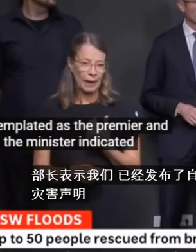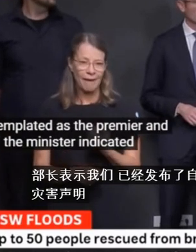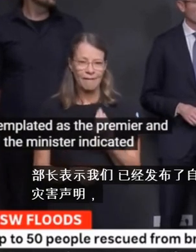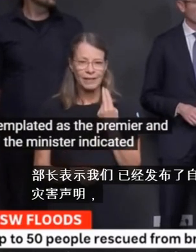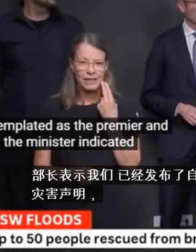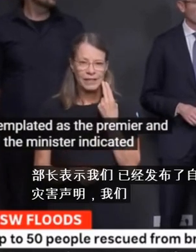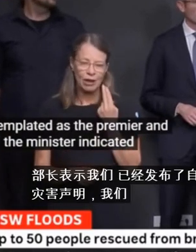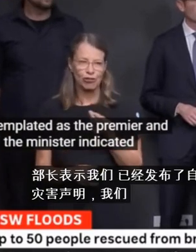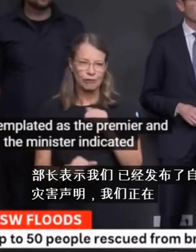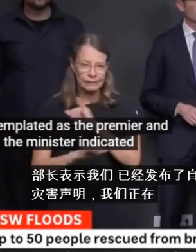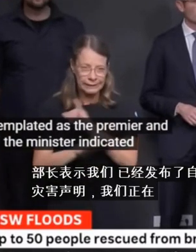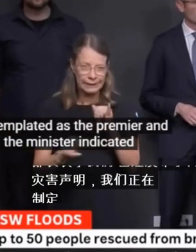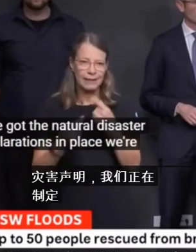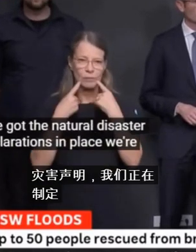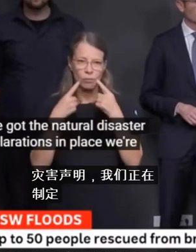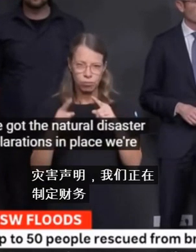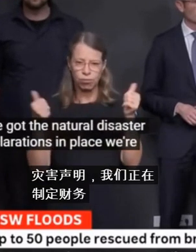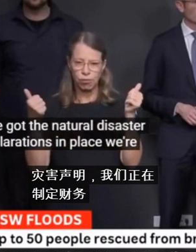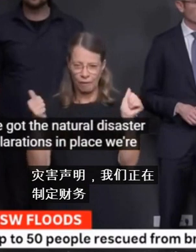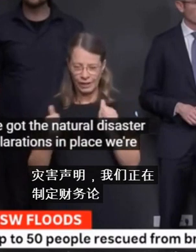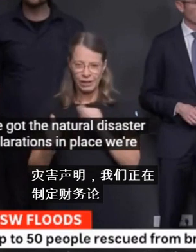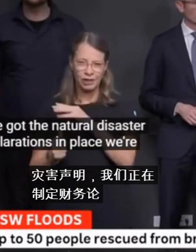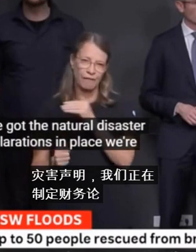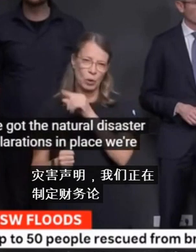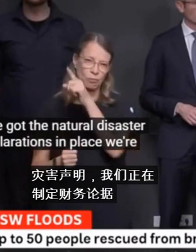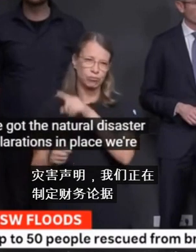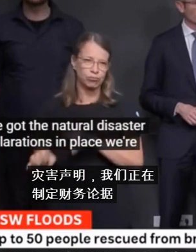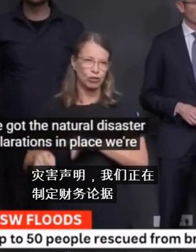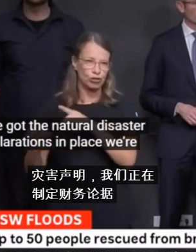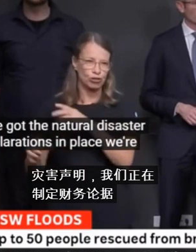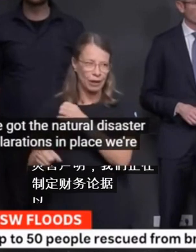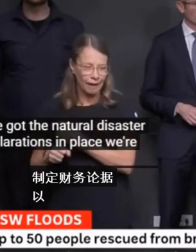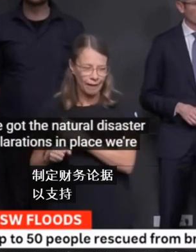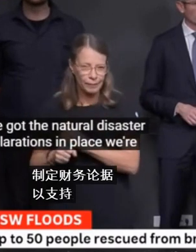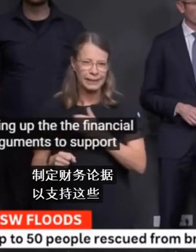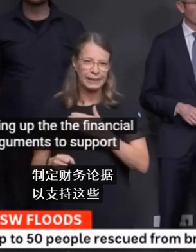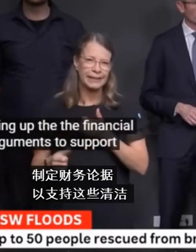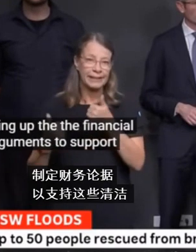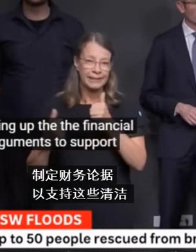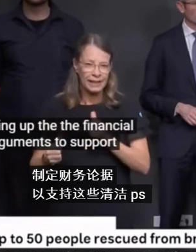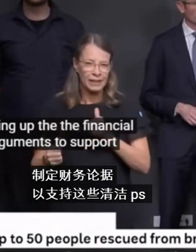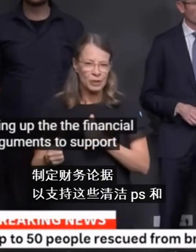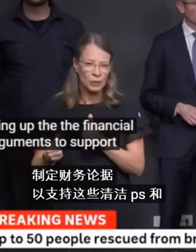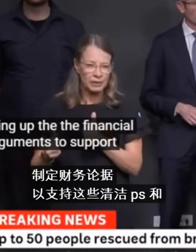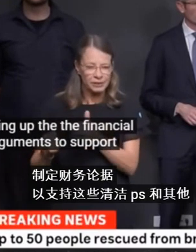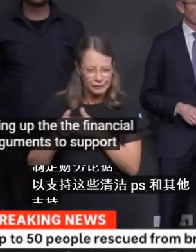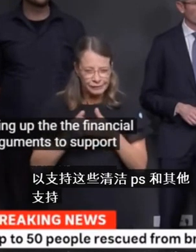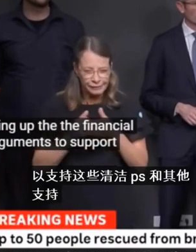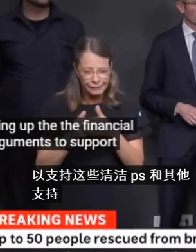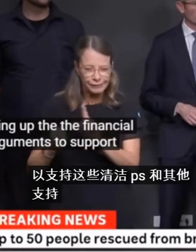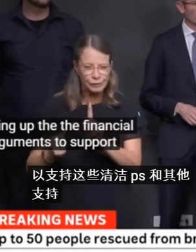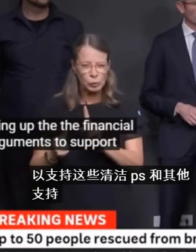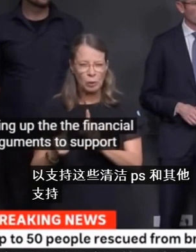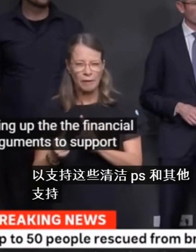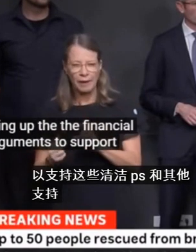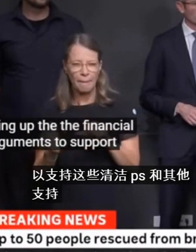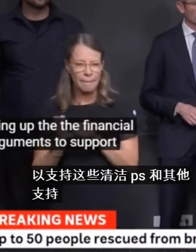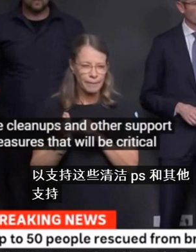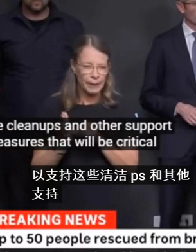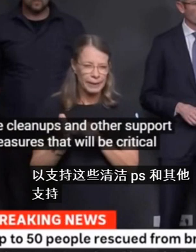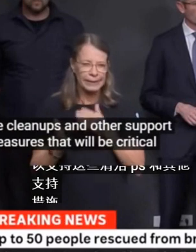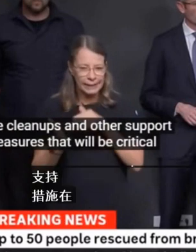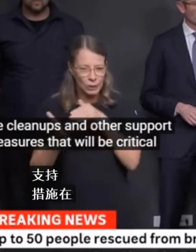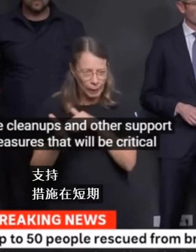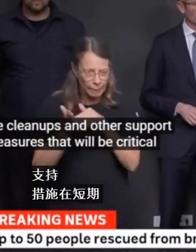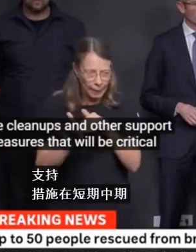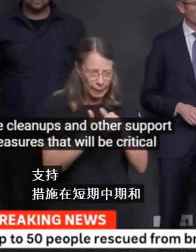disaster declarations in place. We're framing up the financial arguments to support those clean-ups and other support measures that will be